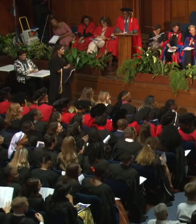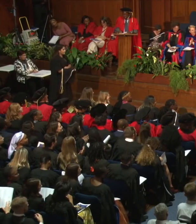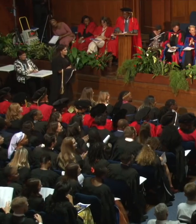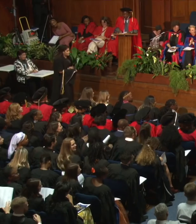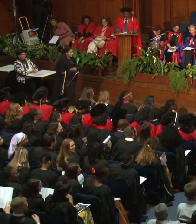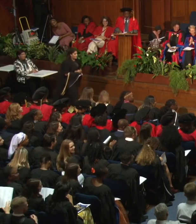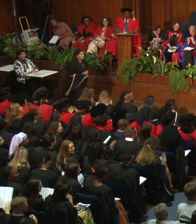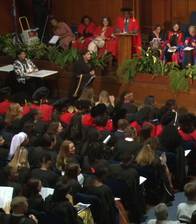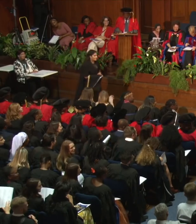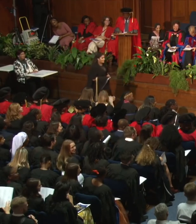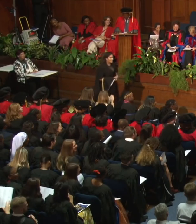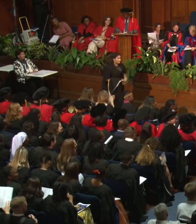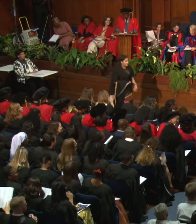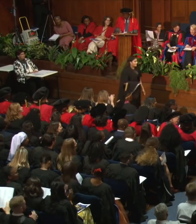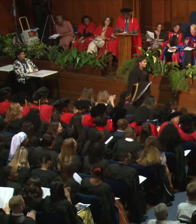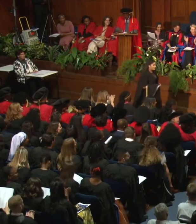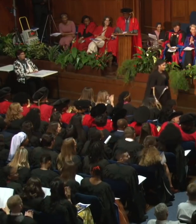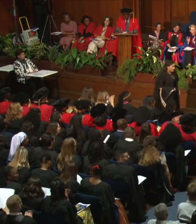Leila Kimi.